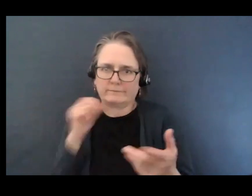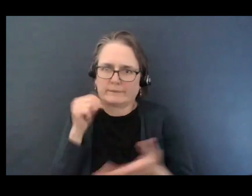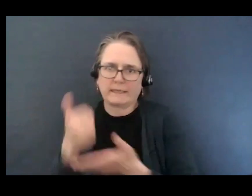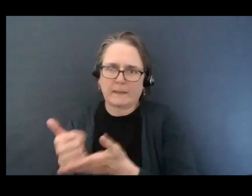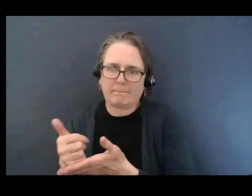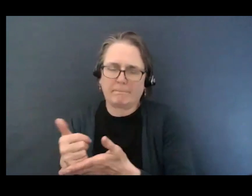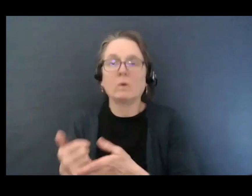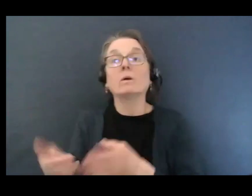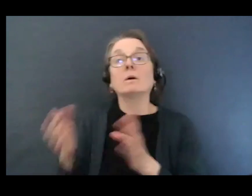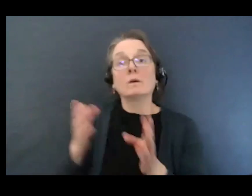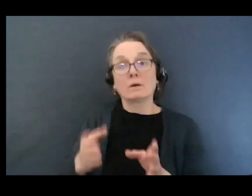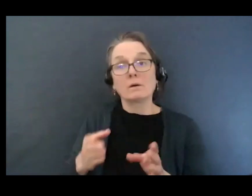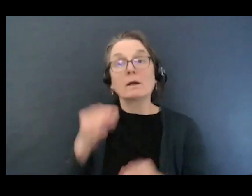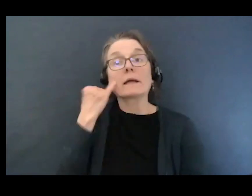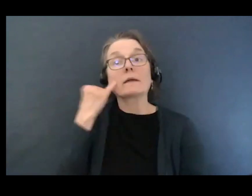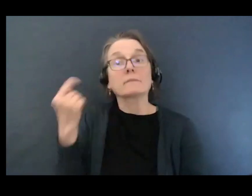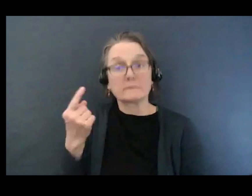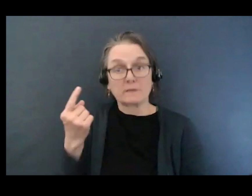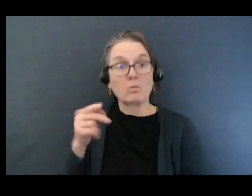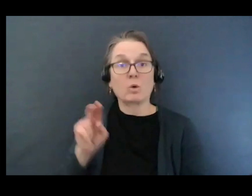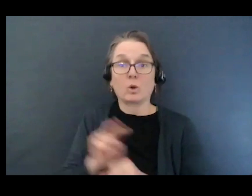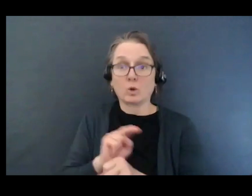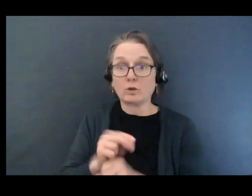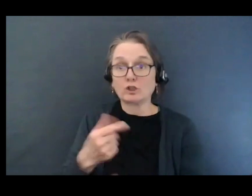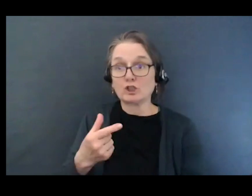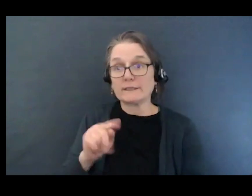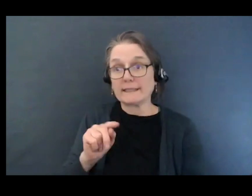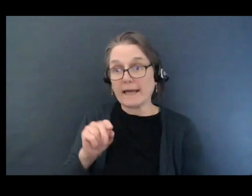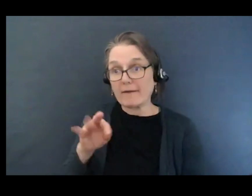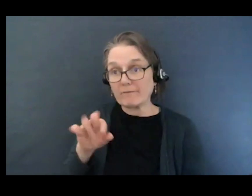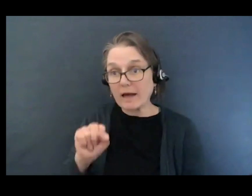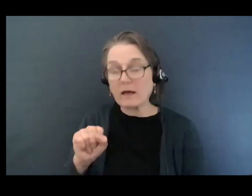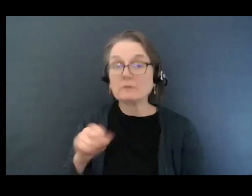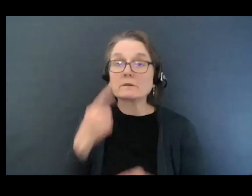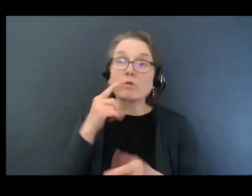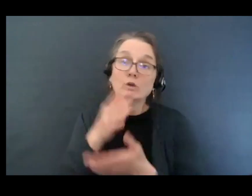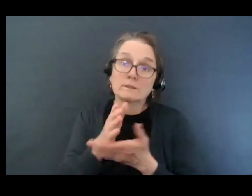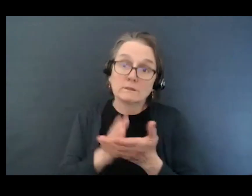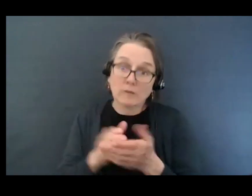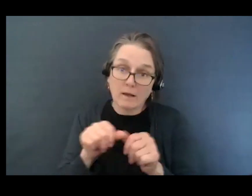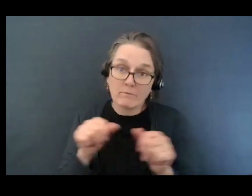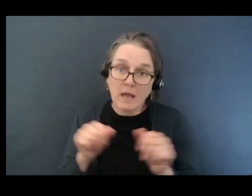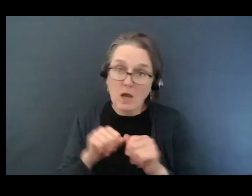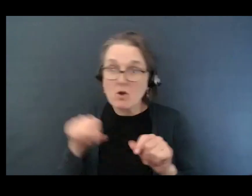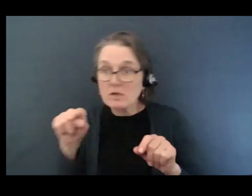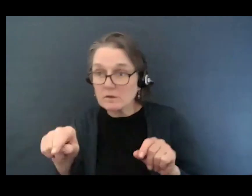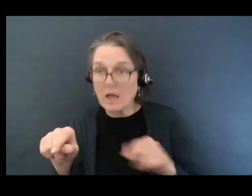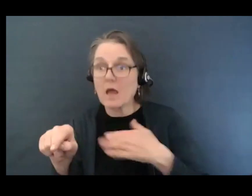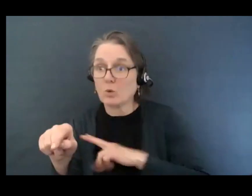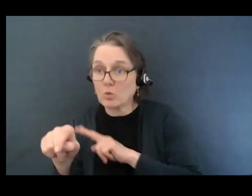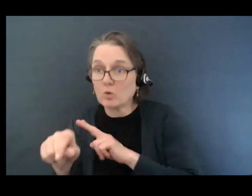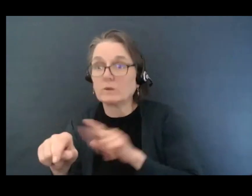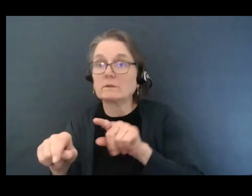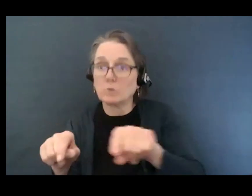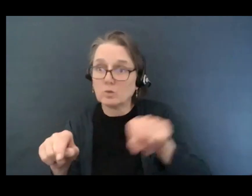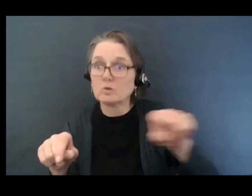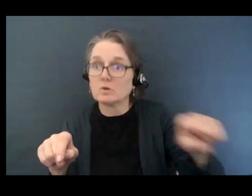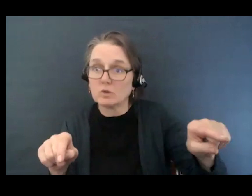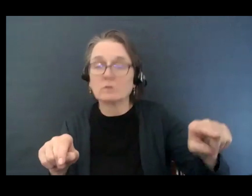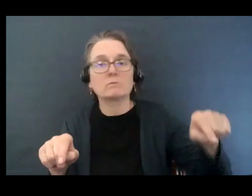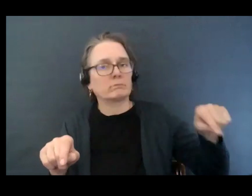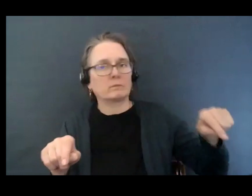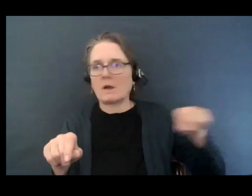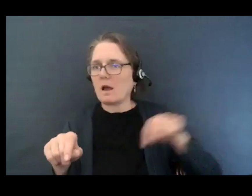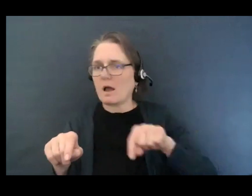but doesn't have GTFS for maybe one of its suburban counties, maybe you can still do it and your results are going to be a little off. I think you have to make a judgment call